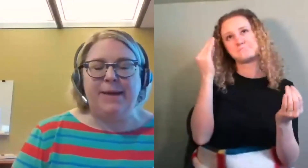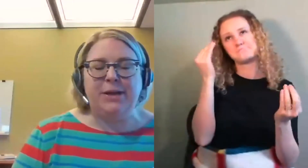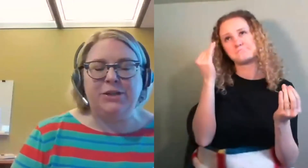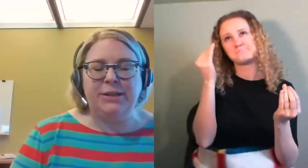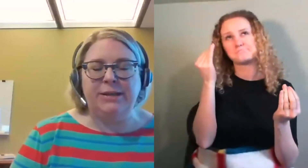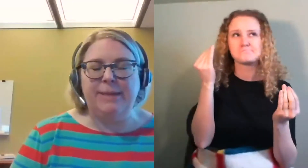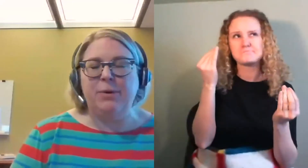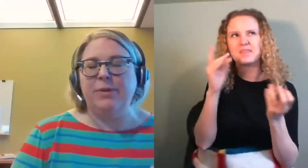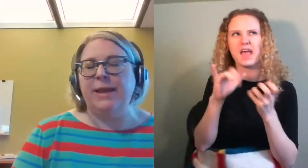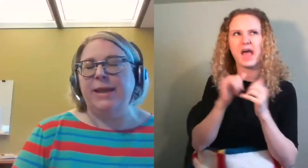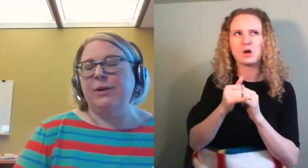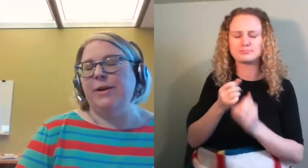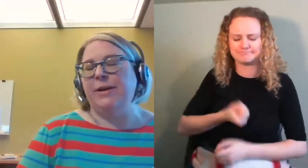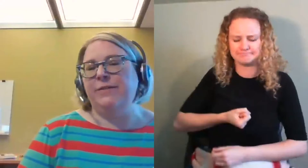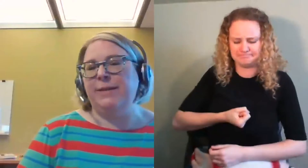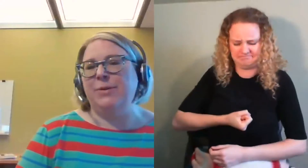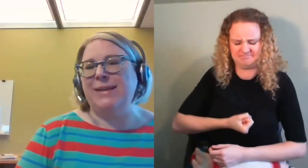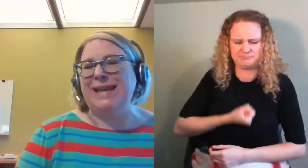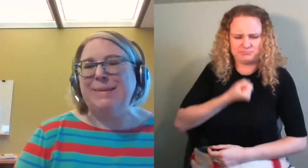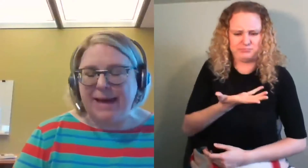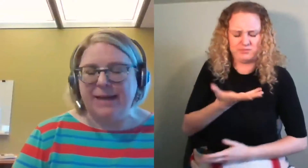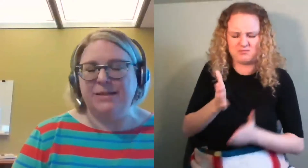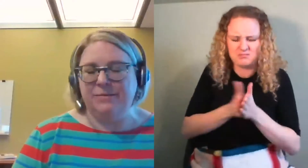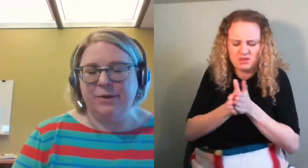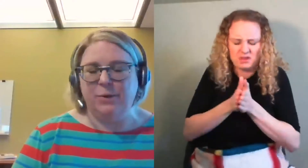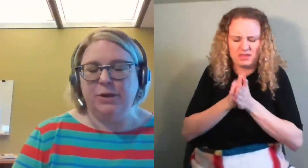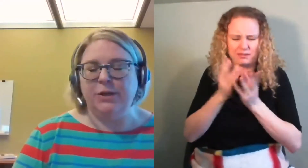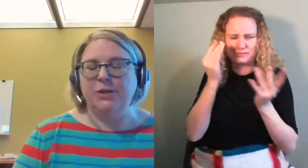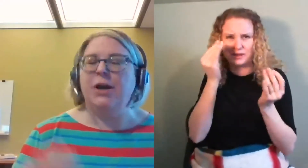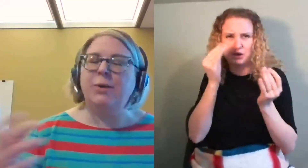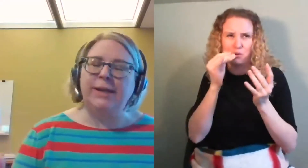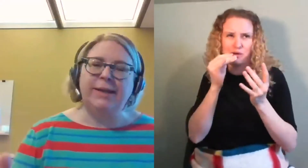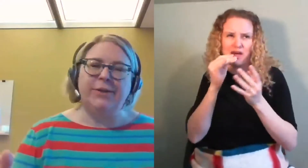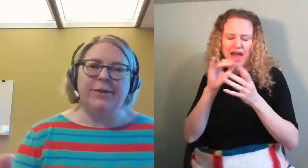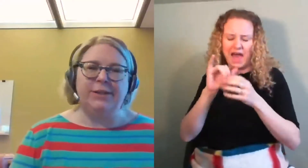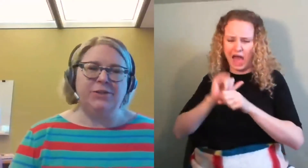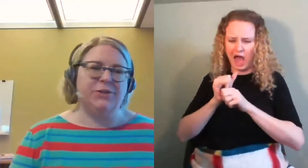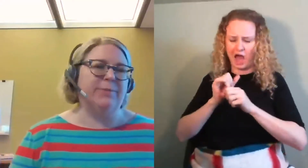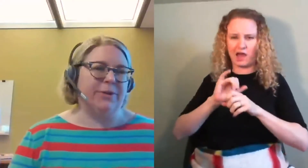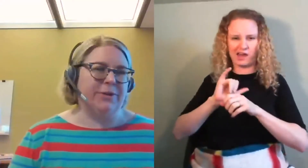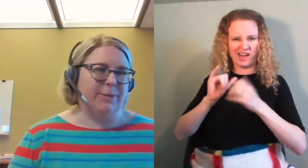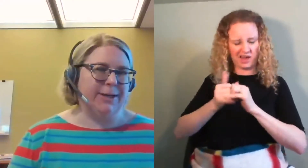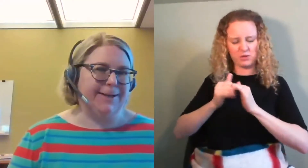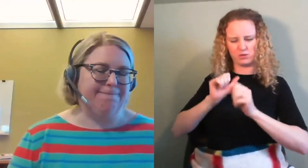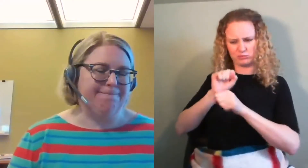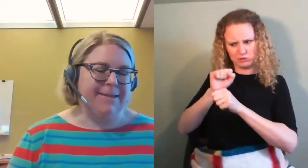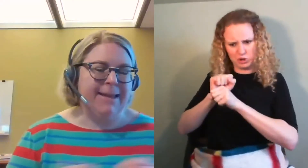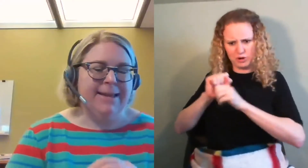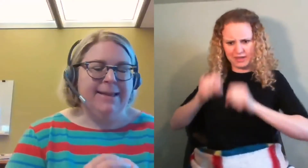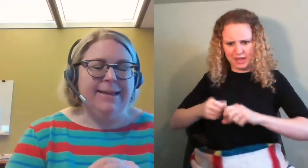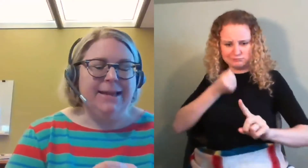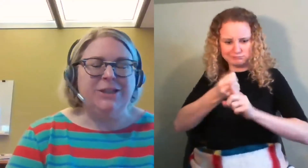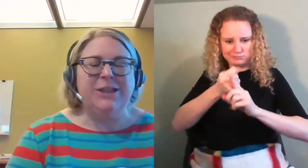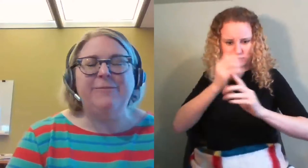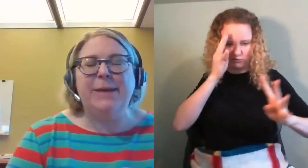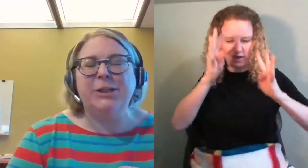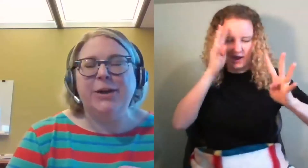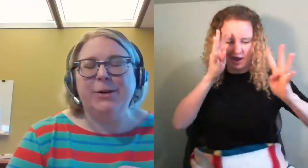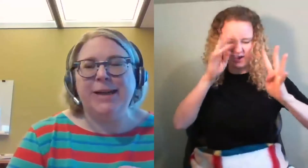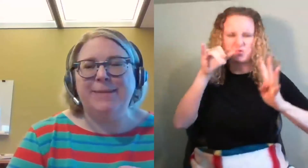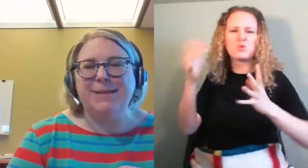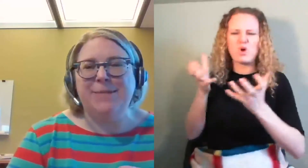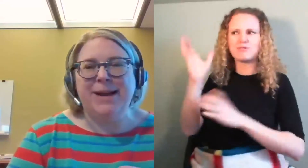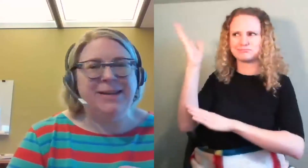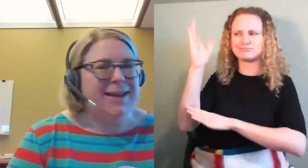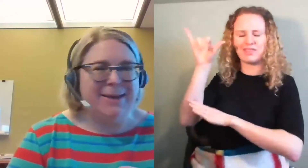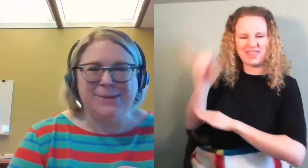express that passion, about thinking creatively about the impact of their work, not only in their industry, but their community. And Chef Ben